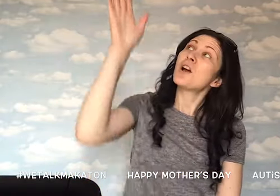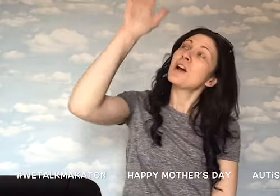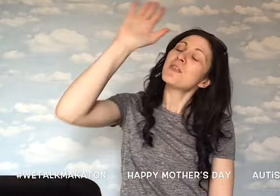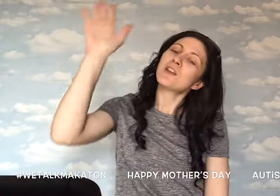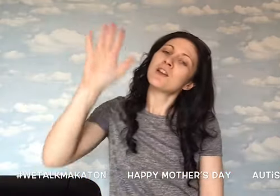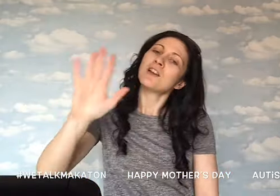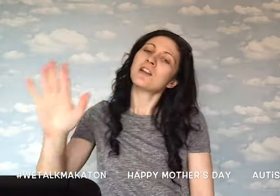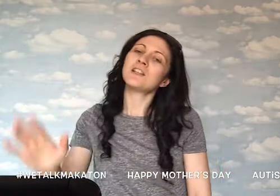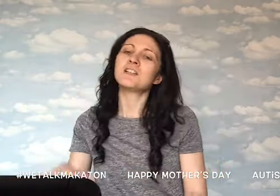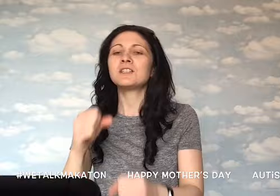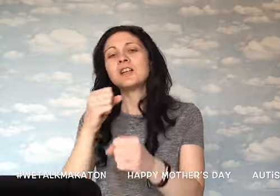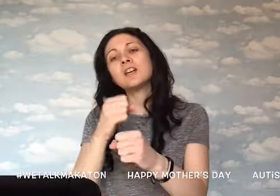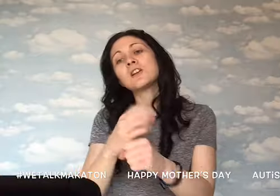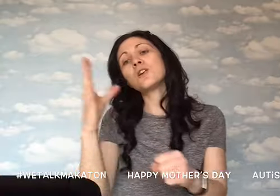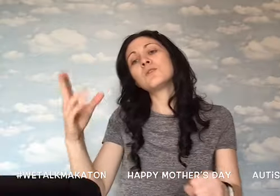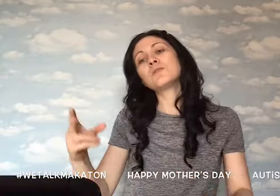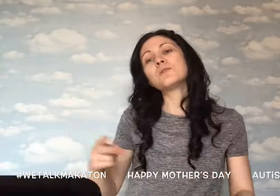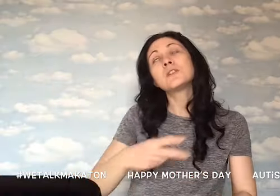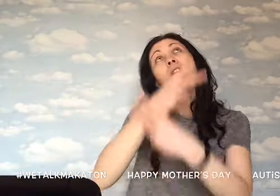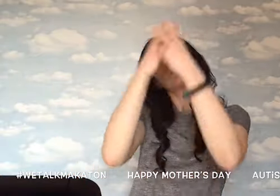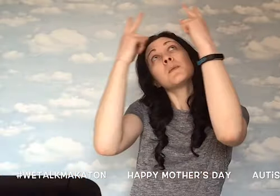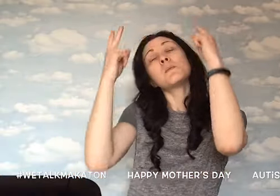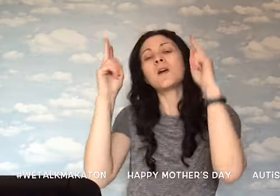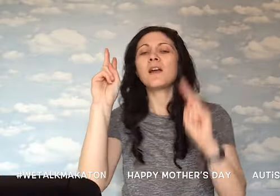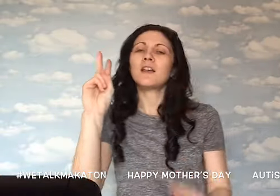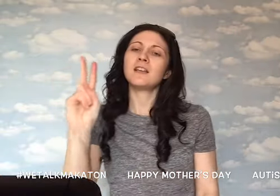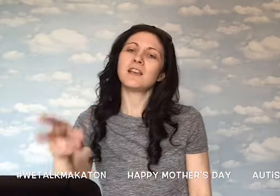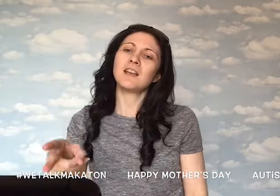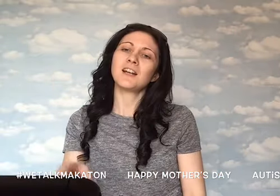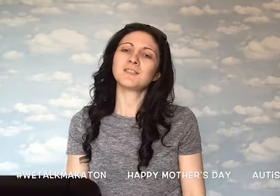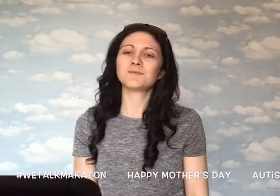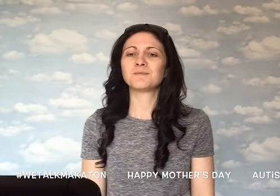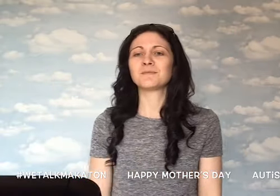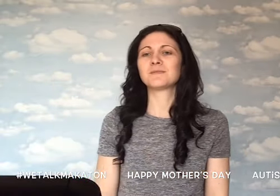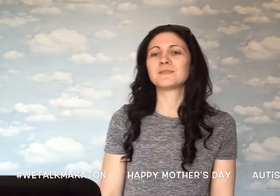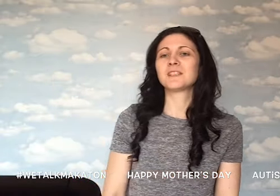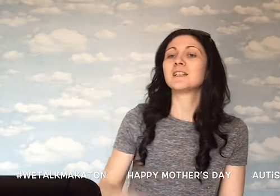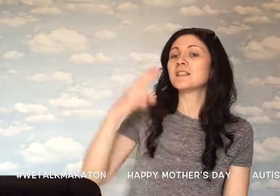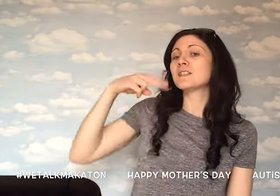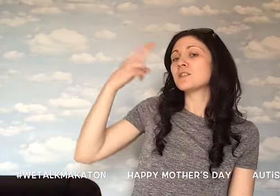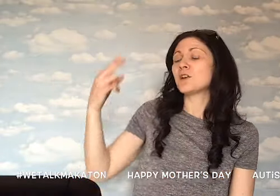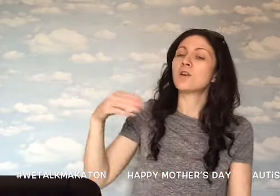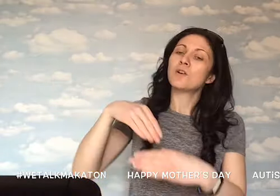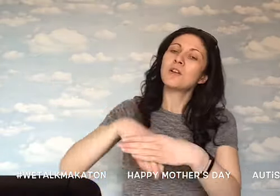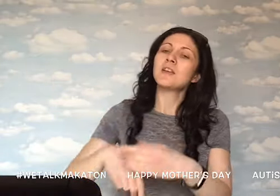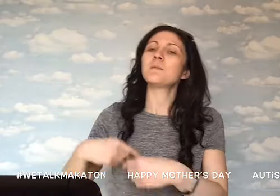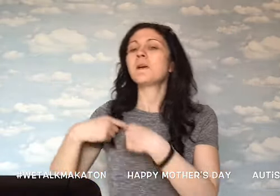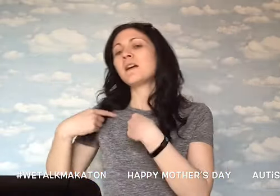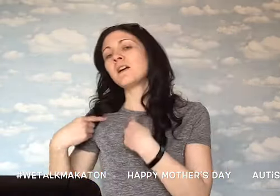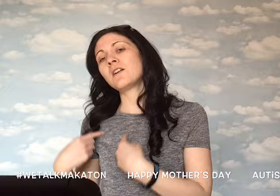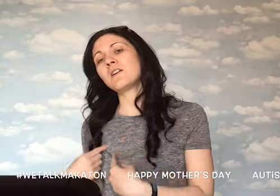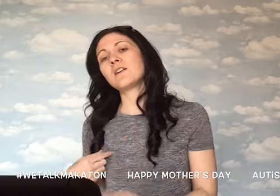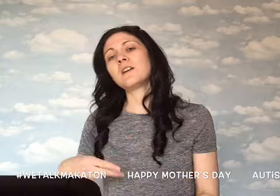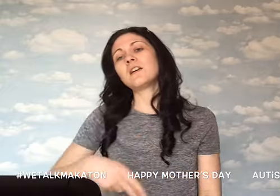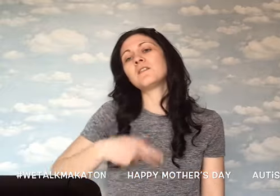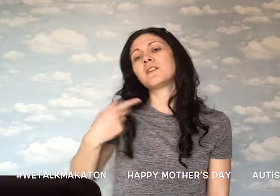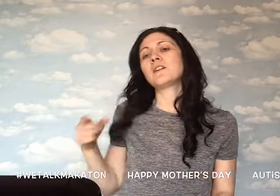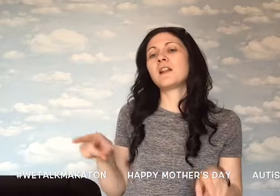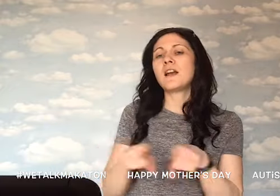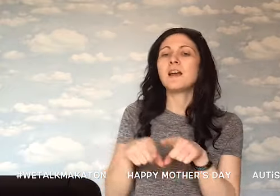And the colors are golden and bright again. There's a song in my heart, I feel like